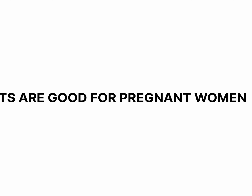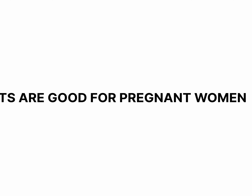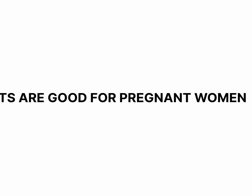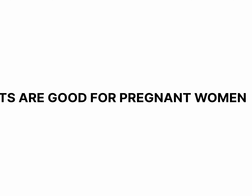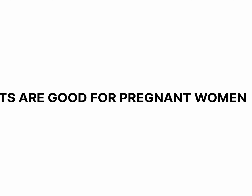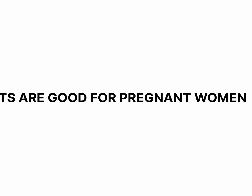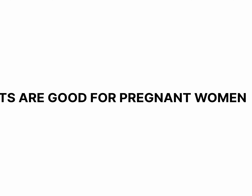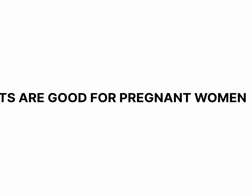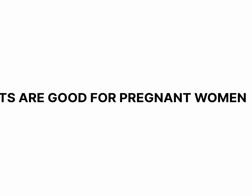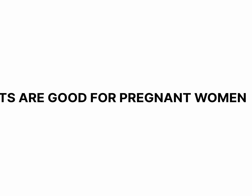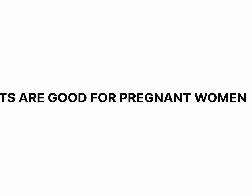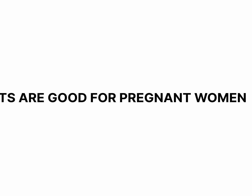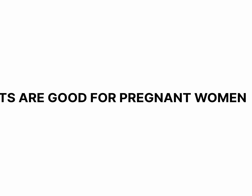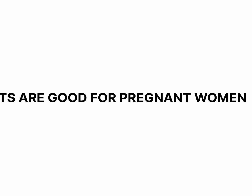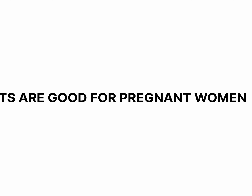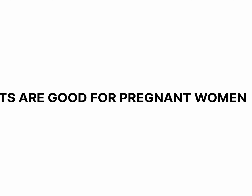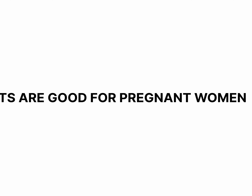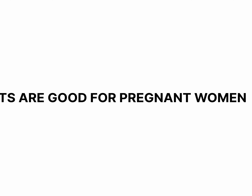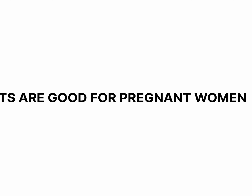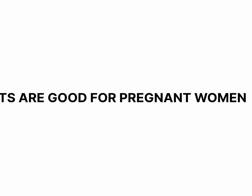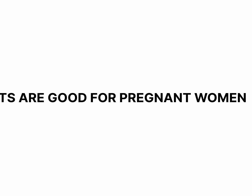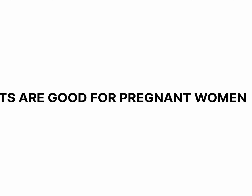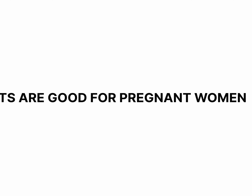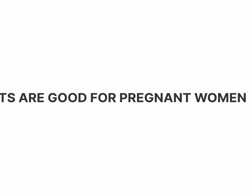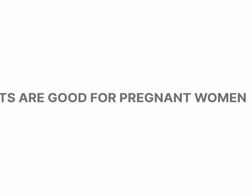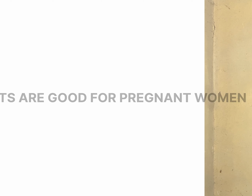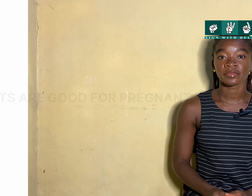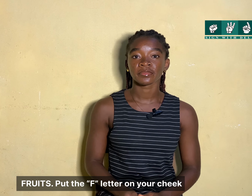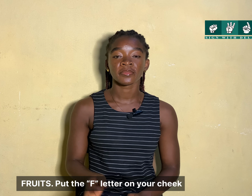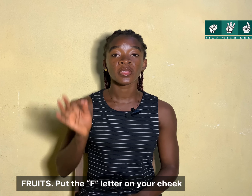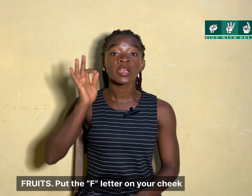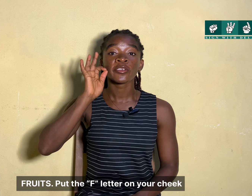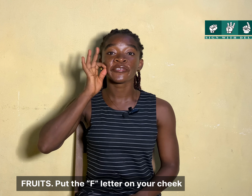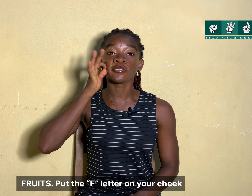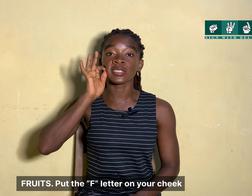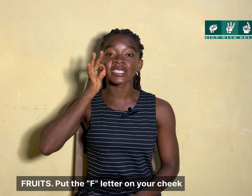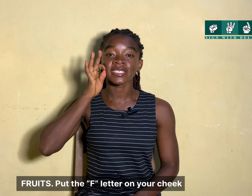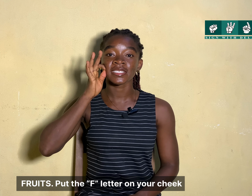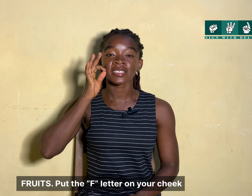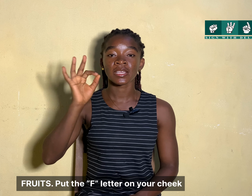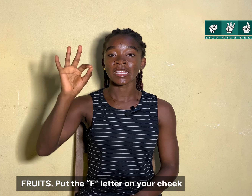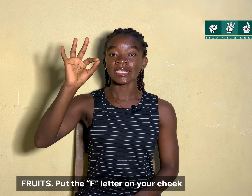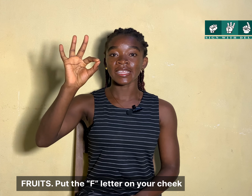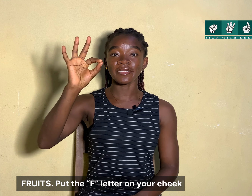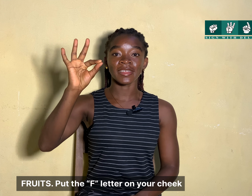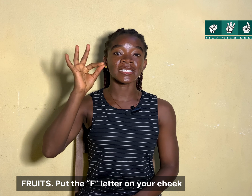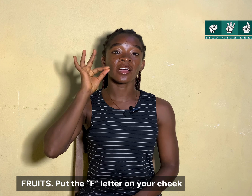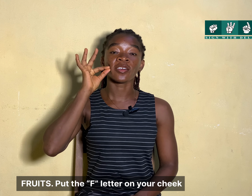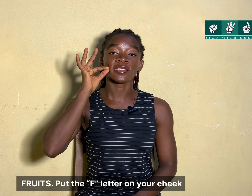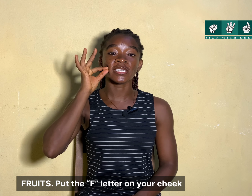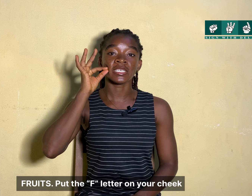third sentence is fruits are good for pregnant women. Fruits. The F letter on your cheek.